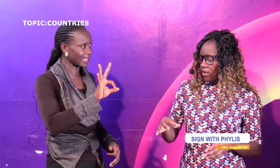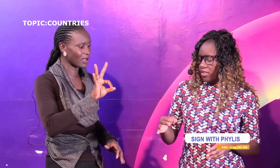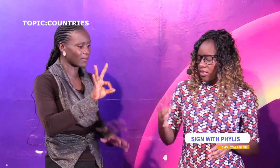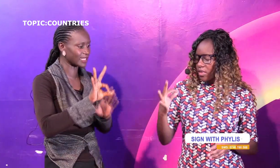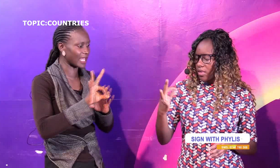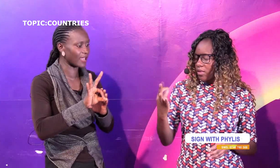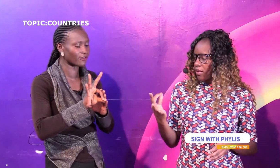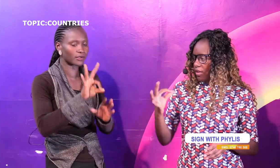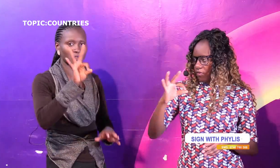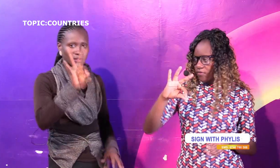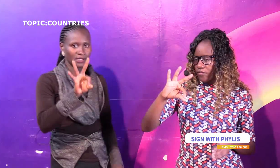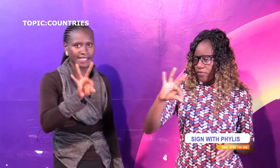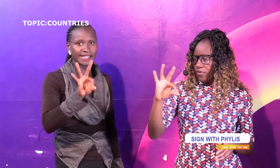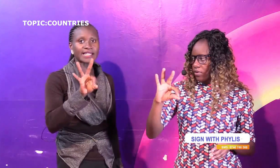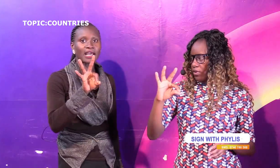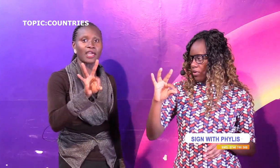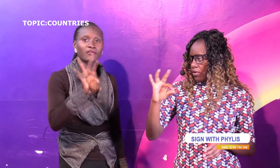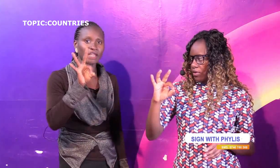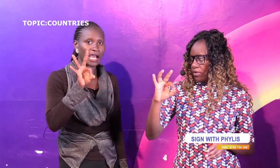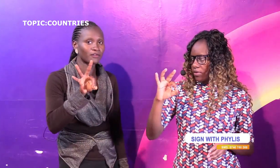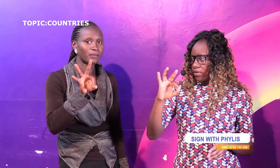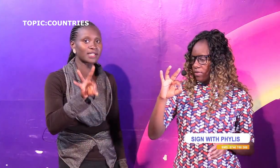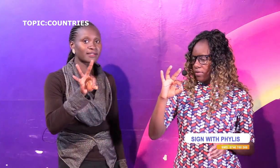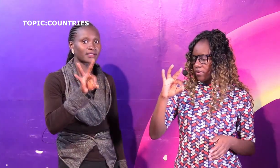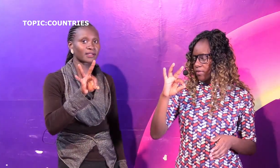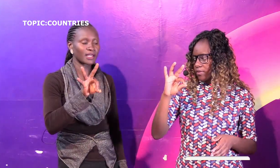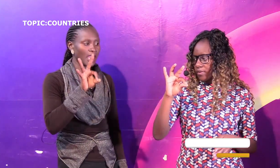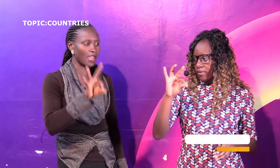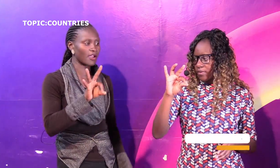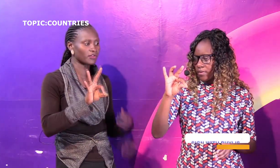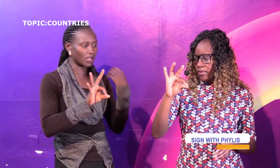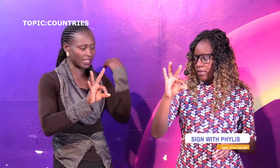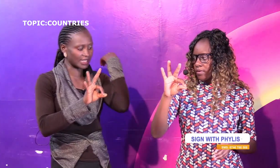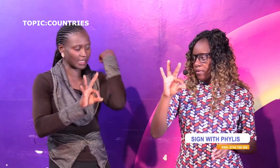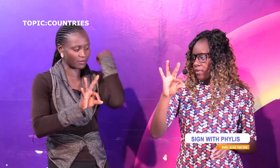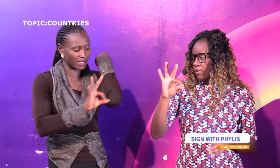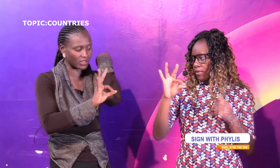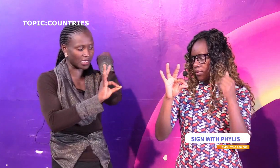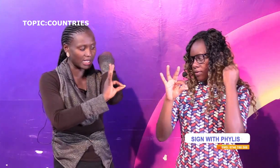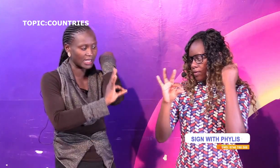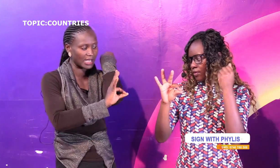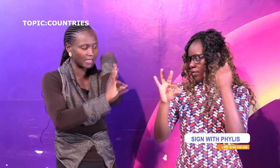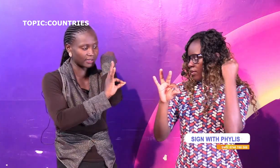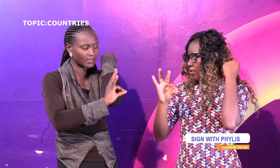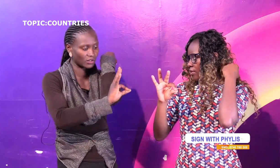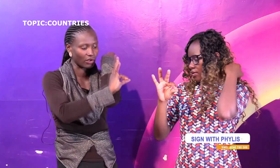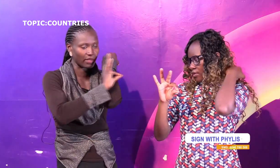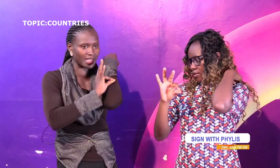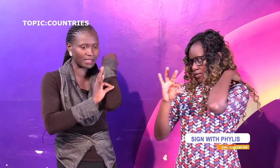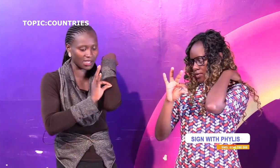letter F. This is letter F on the alphabet. F, just tapping on the other hand, so you're making something like a